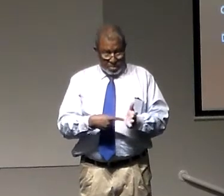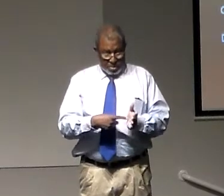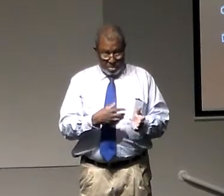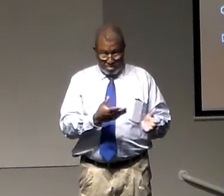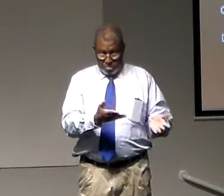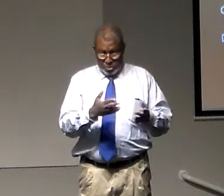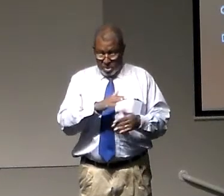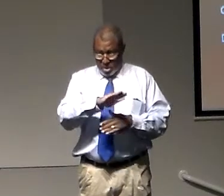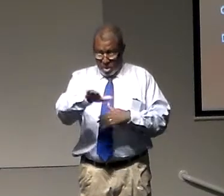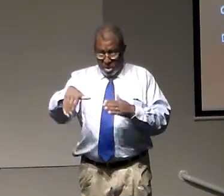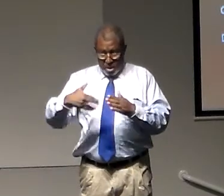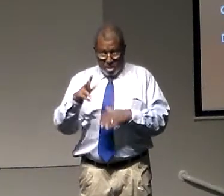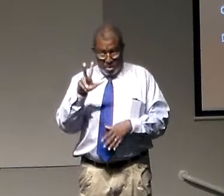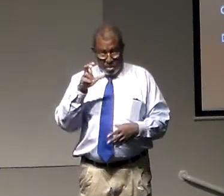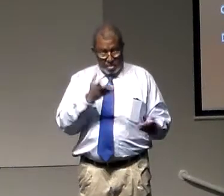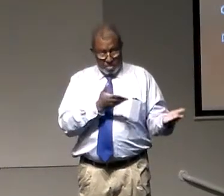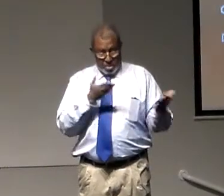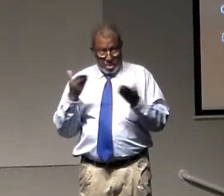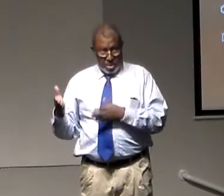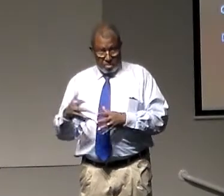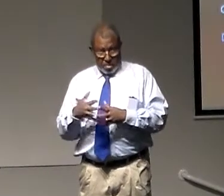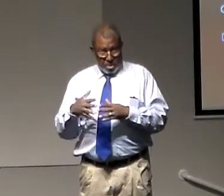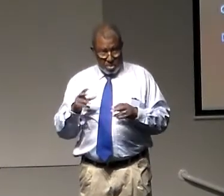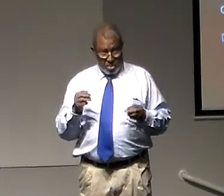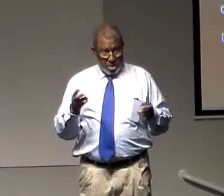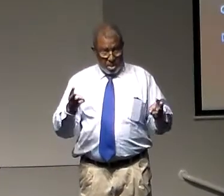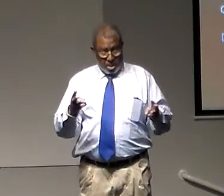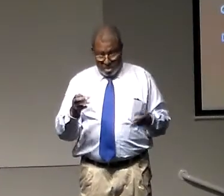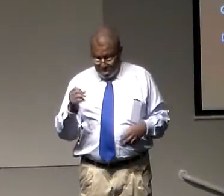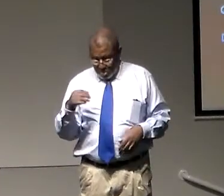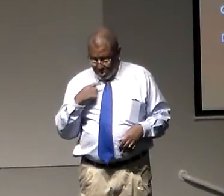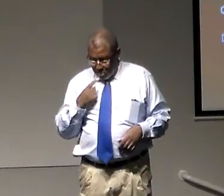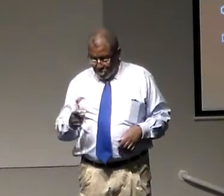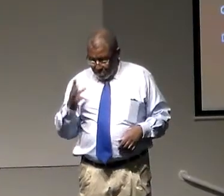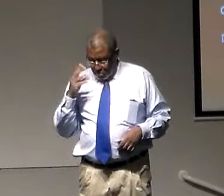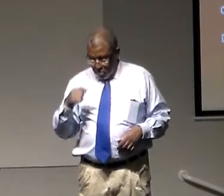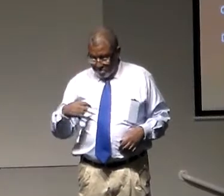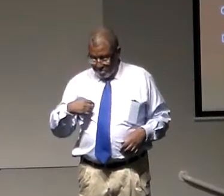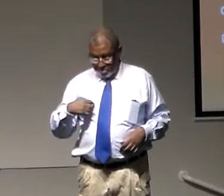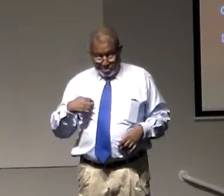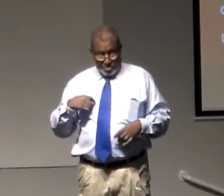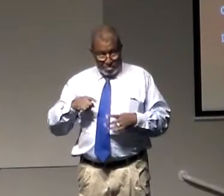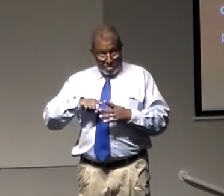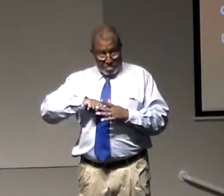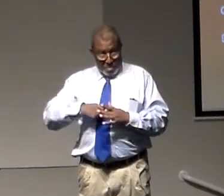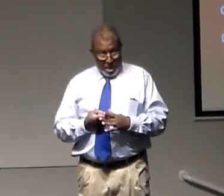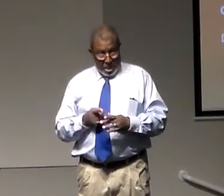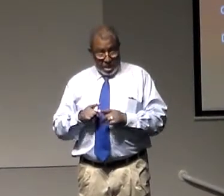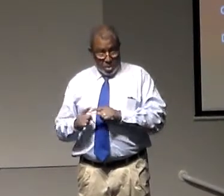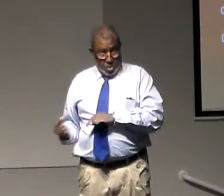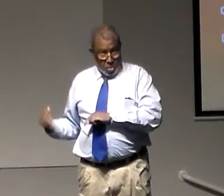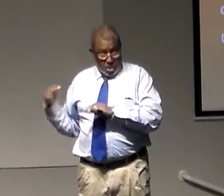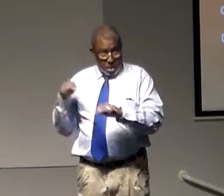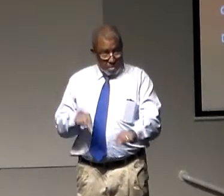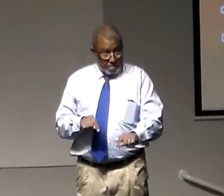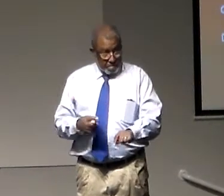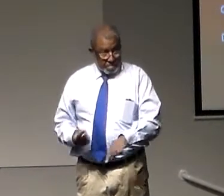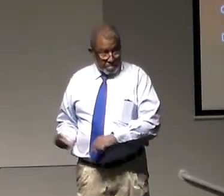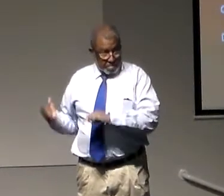can't afford that to bring all of you. I want to, but I can't. I told the boy, I said, when I'm beginning